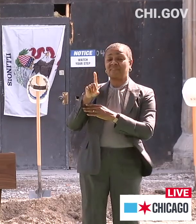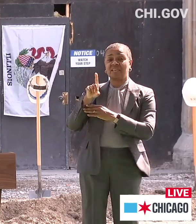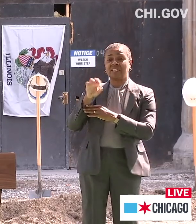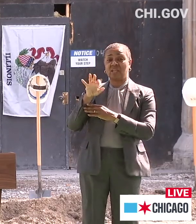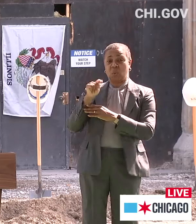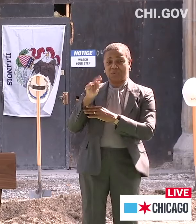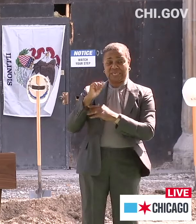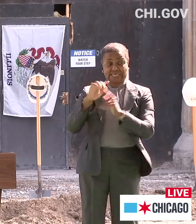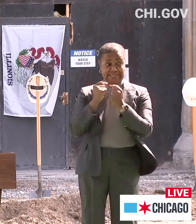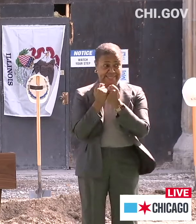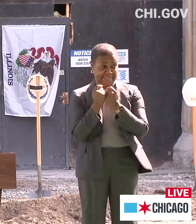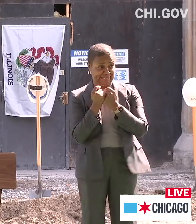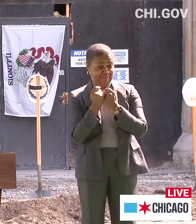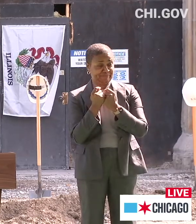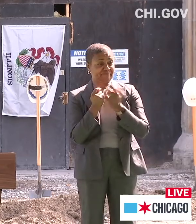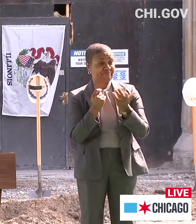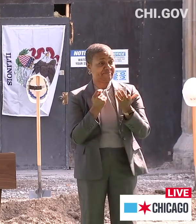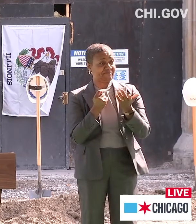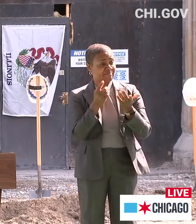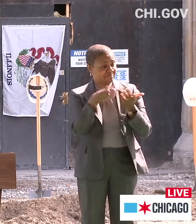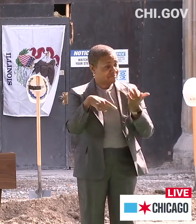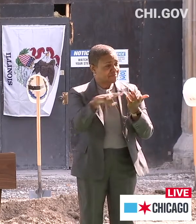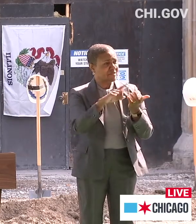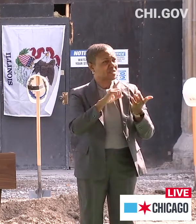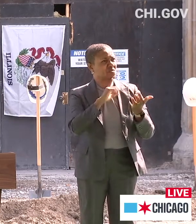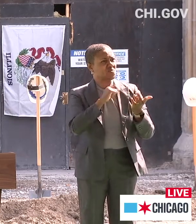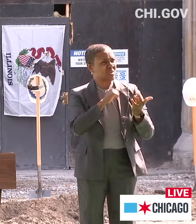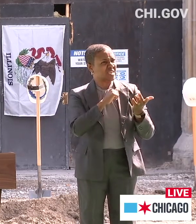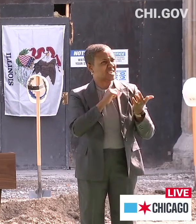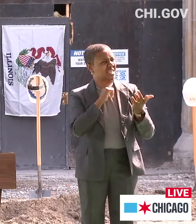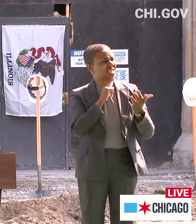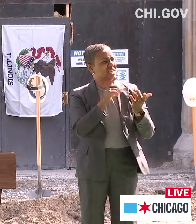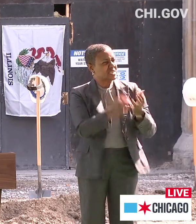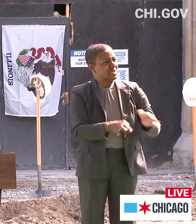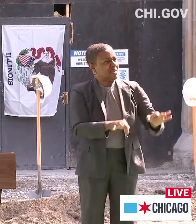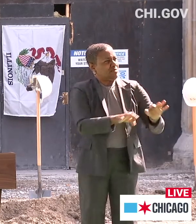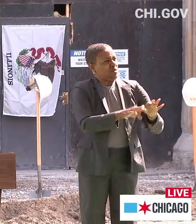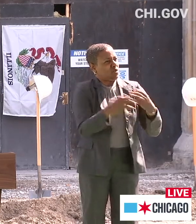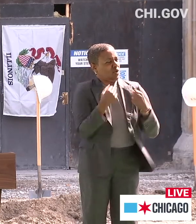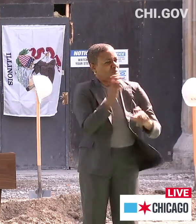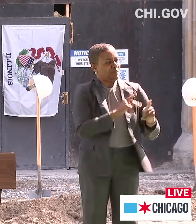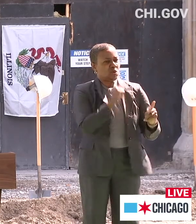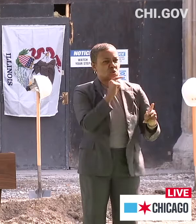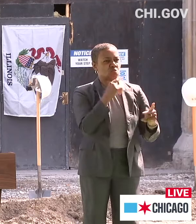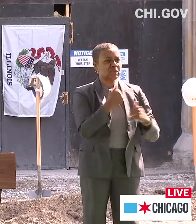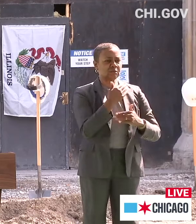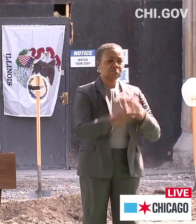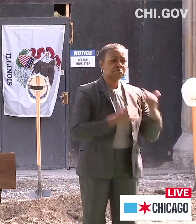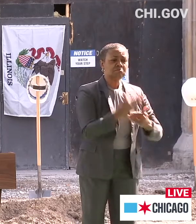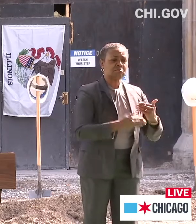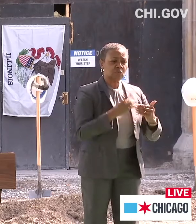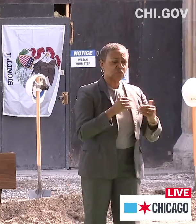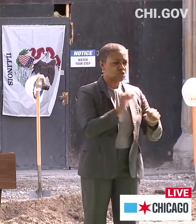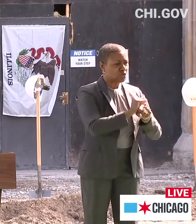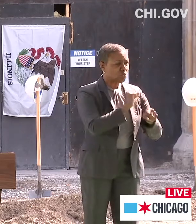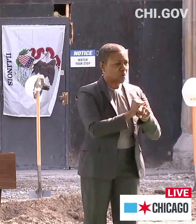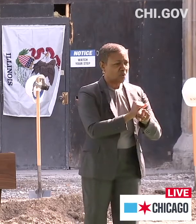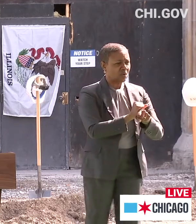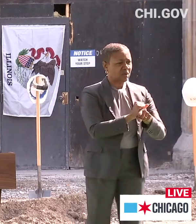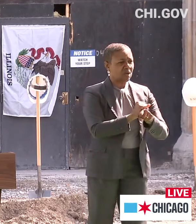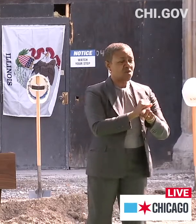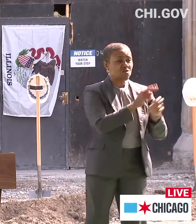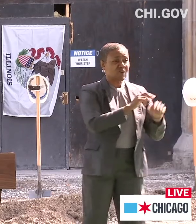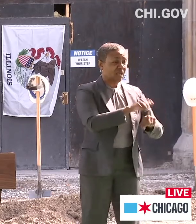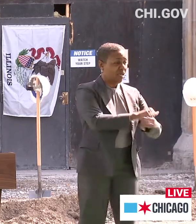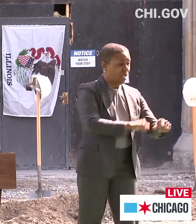at CNI, they are the real deal. They are the people who get things done, and that's where the rubber hits the road